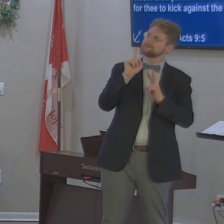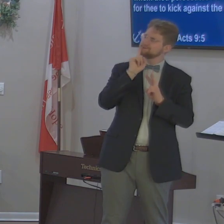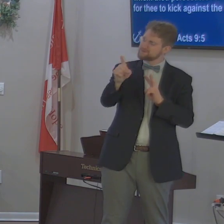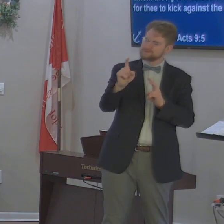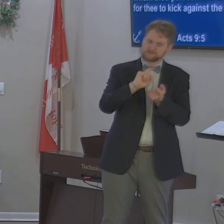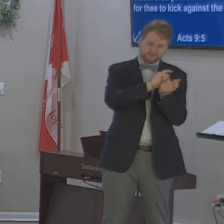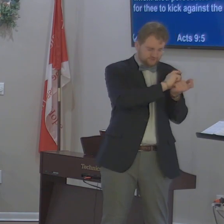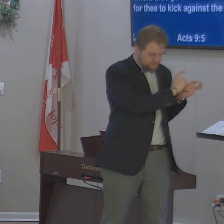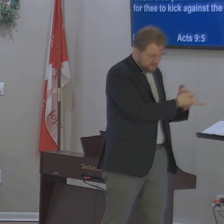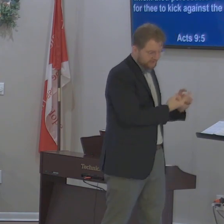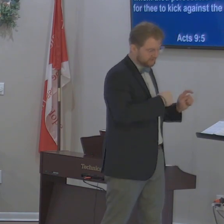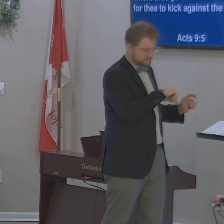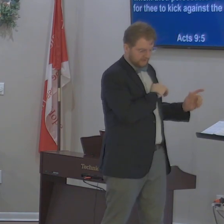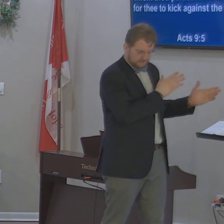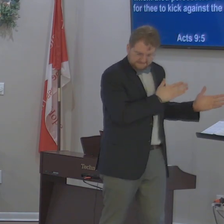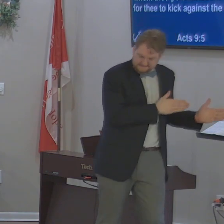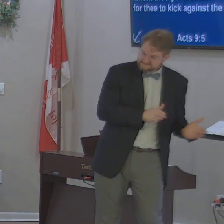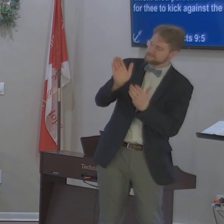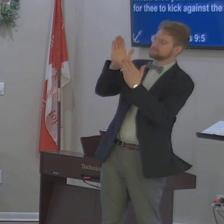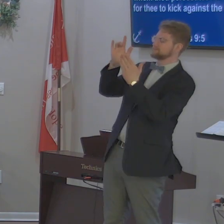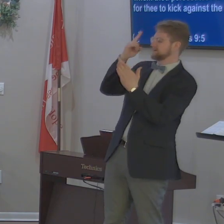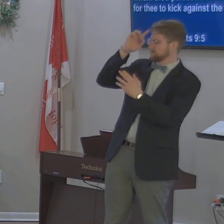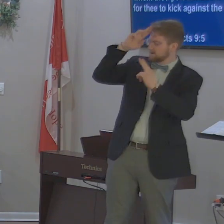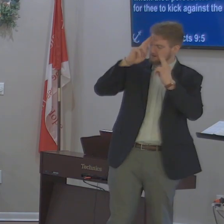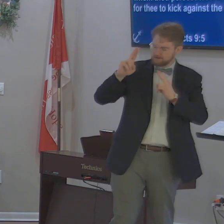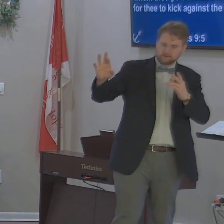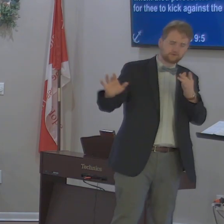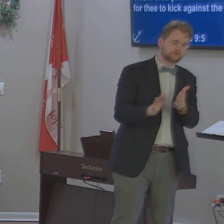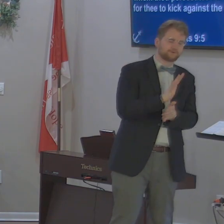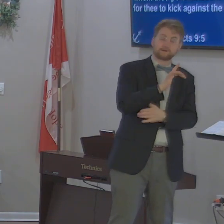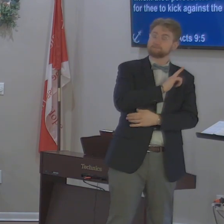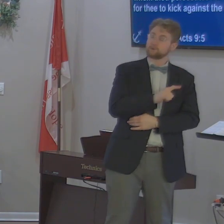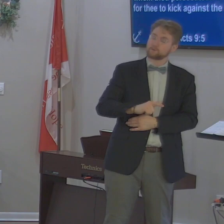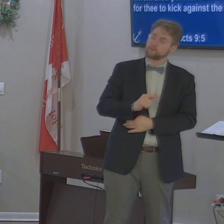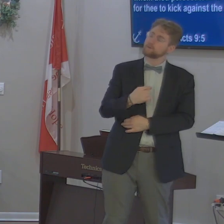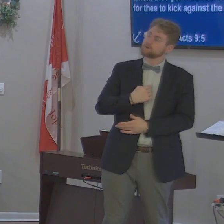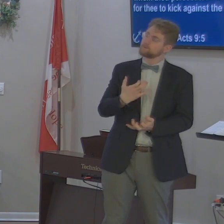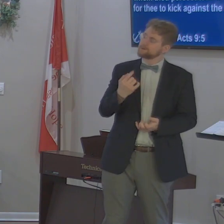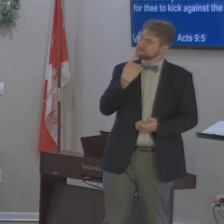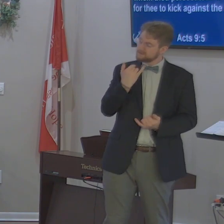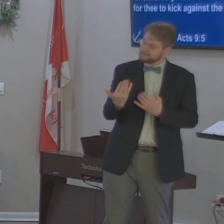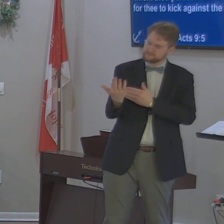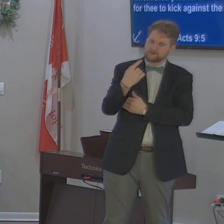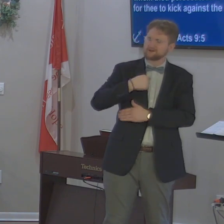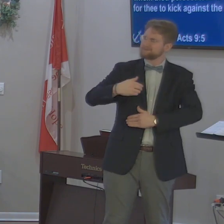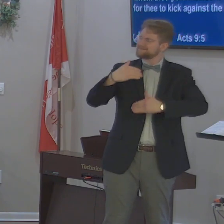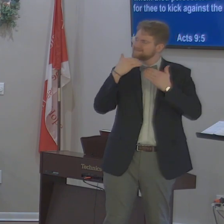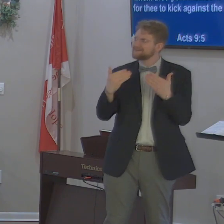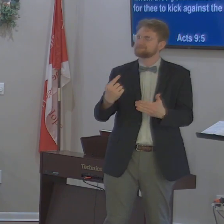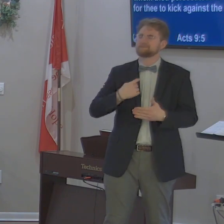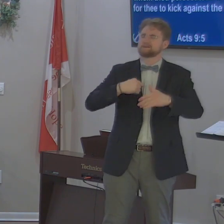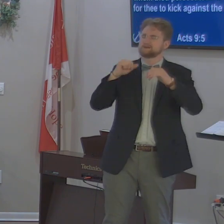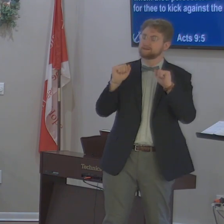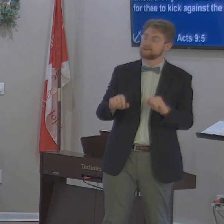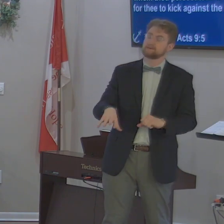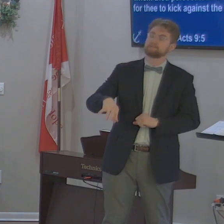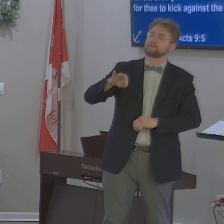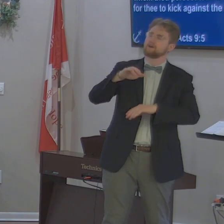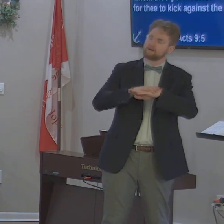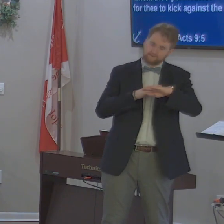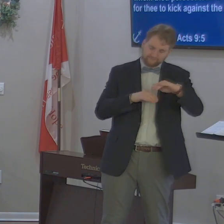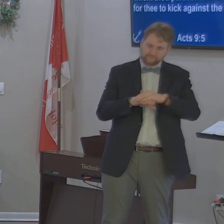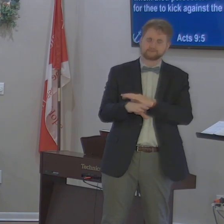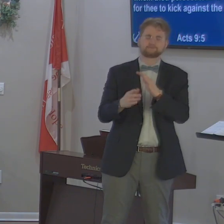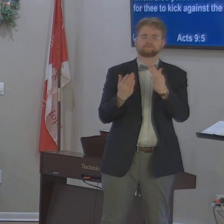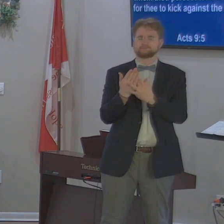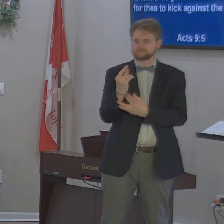For your honor and your glory. This morning, I'm thankful, God, and I can find comfort and conviction. So, Lord, I pray that